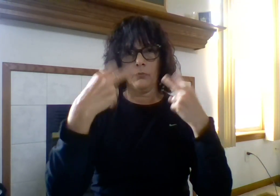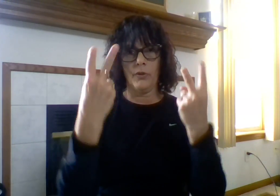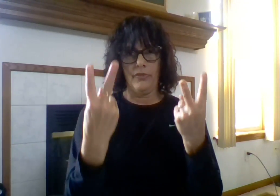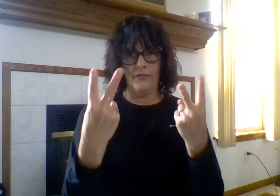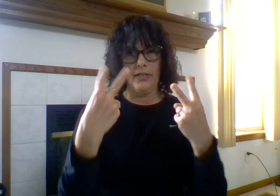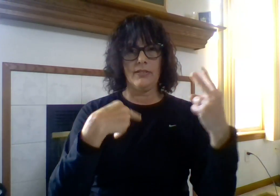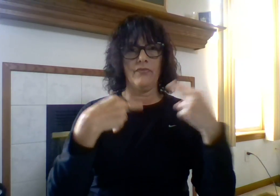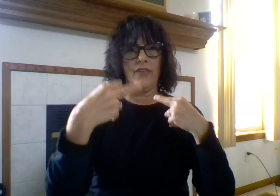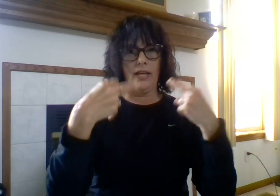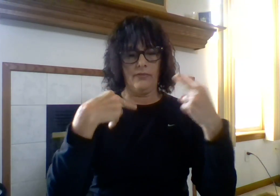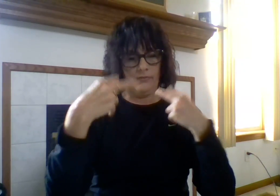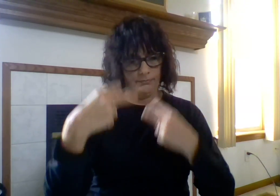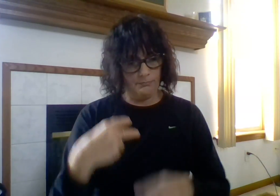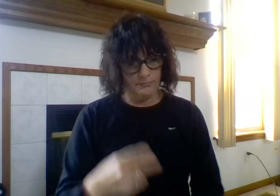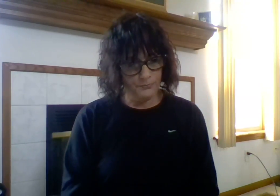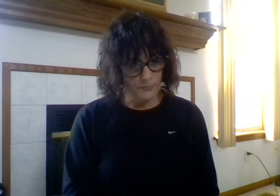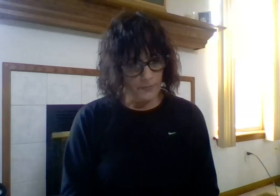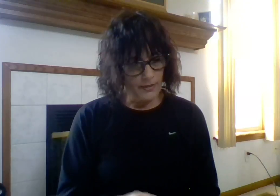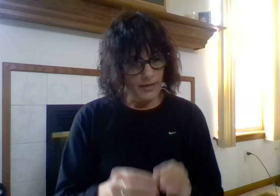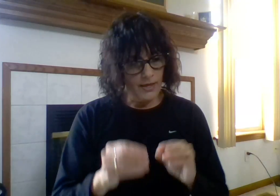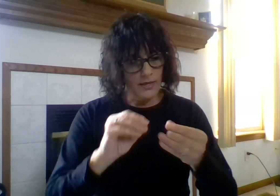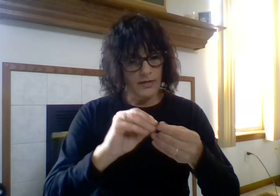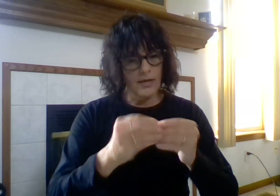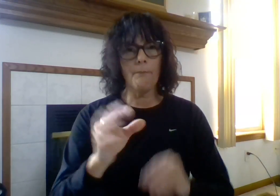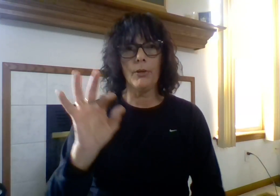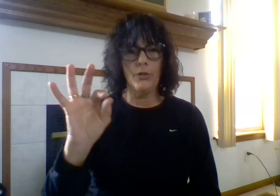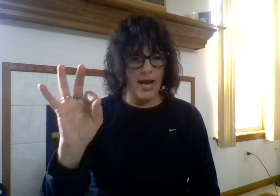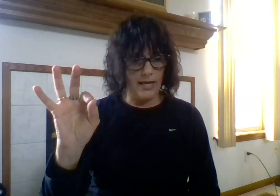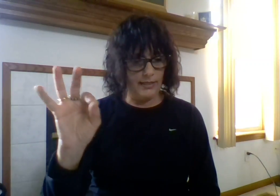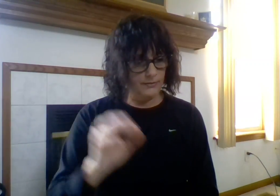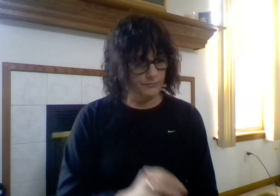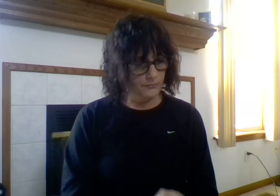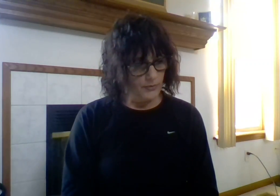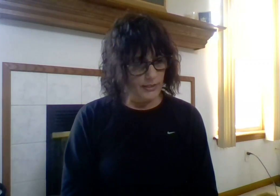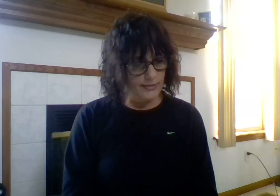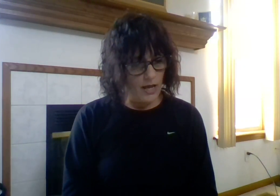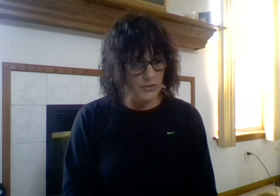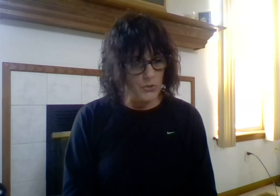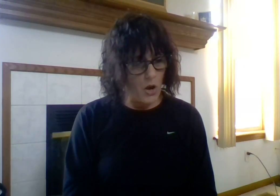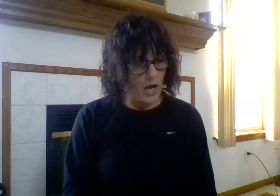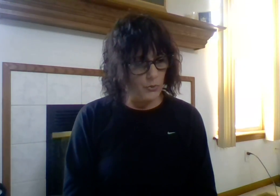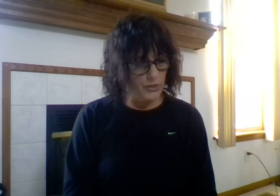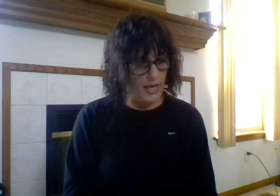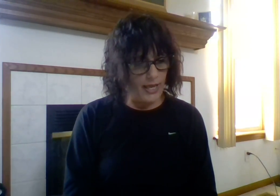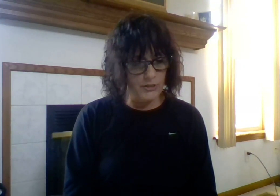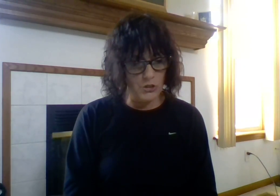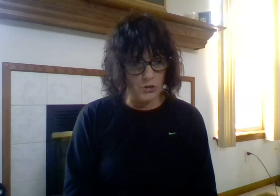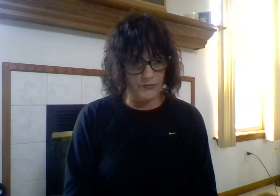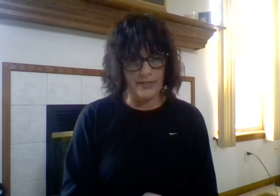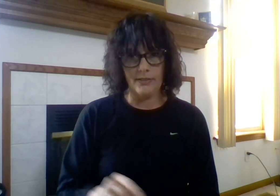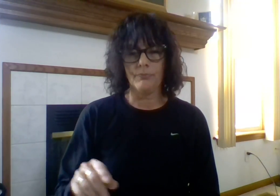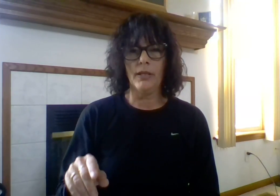With the V's, vain. Number 9, he is also awkward and nervous.